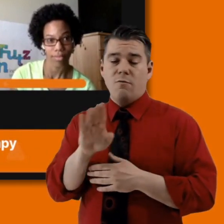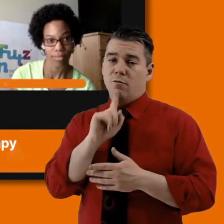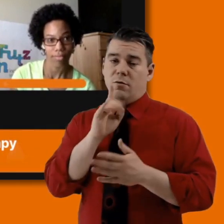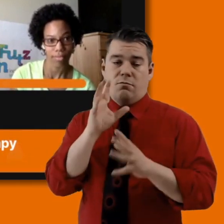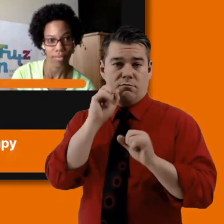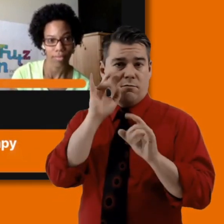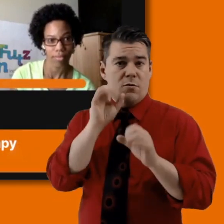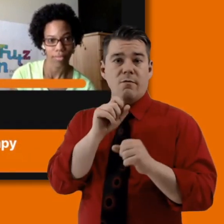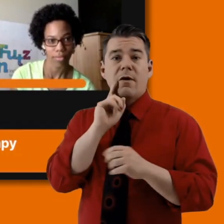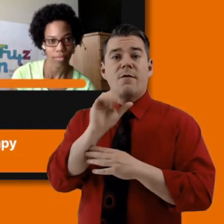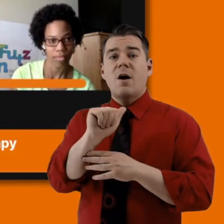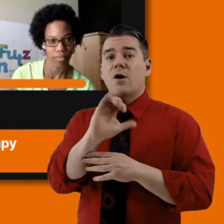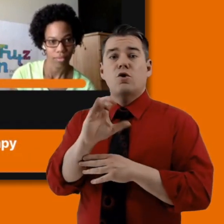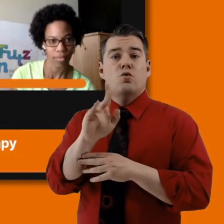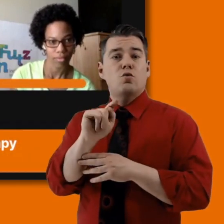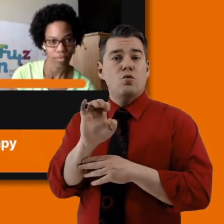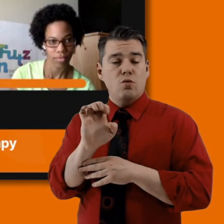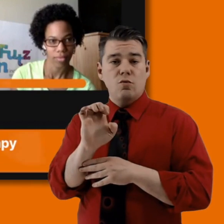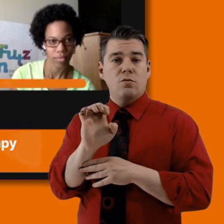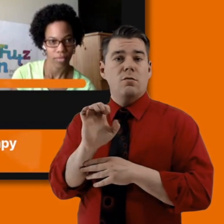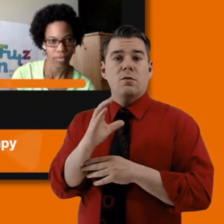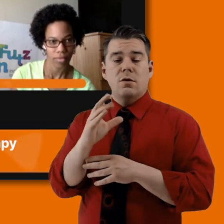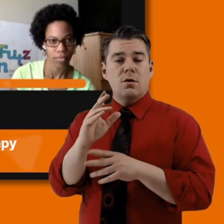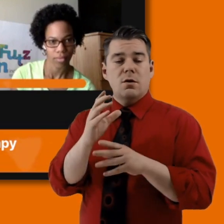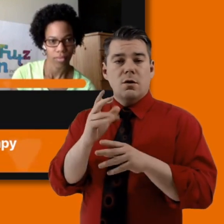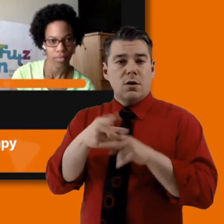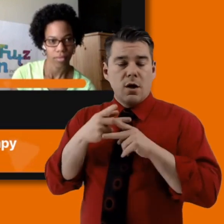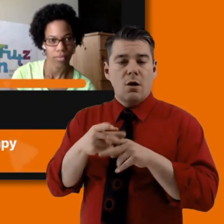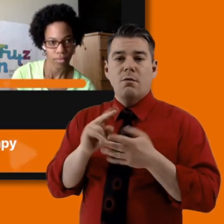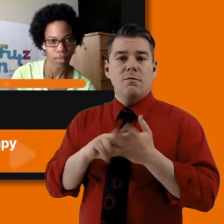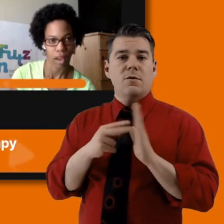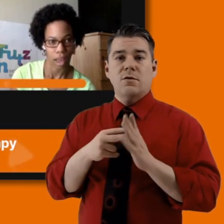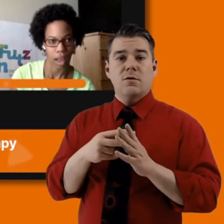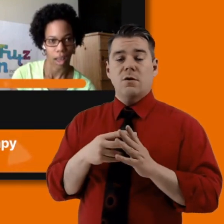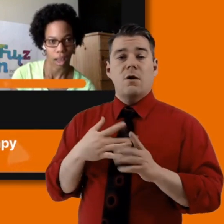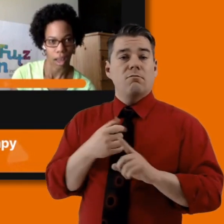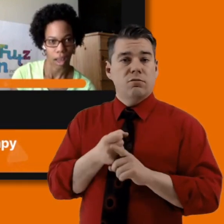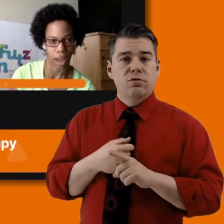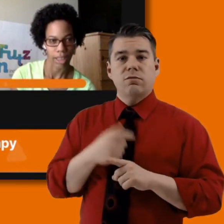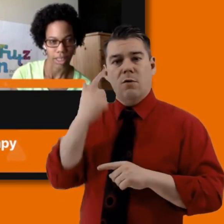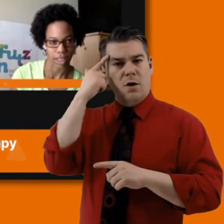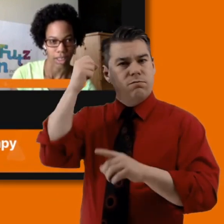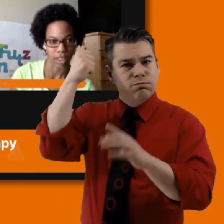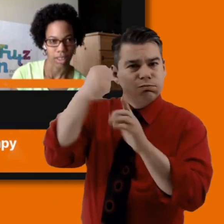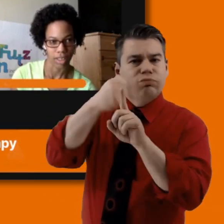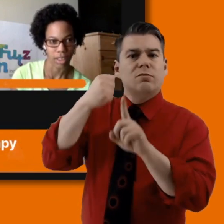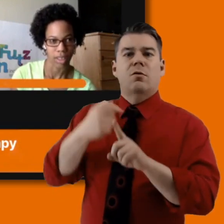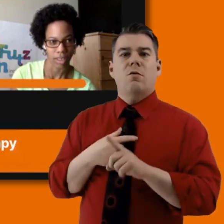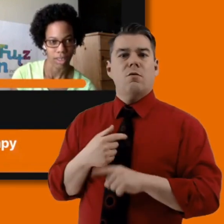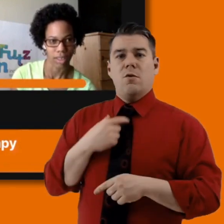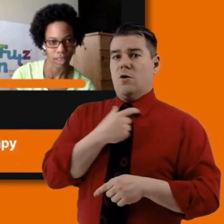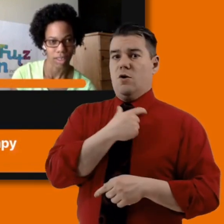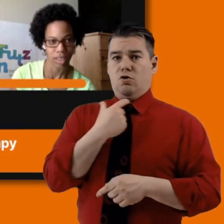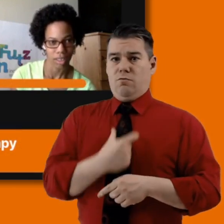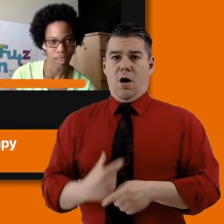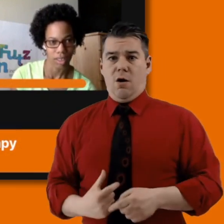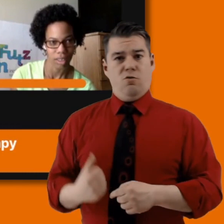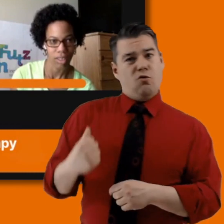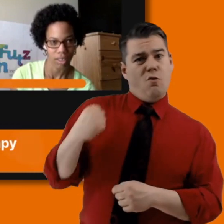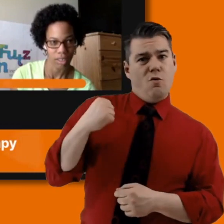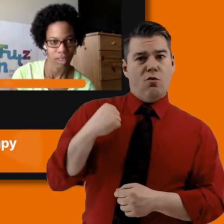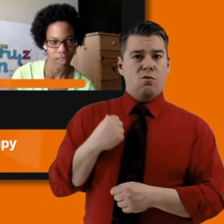acute care, so there's on cardiac teams and pulmonary teams and head trauma or spinal cord injuries,